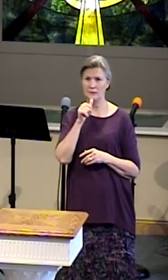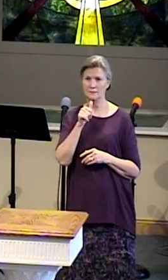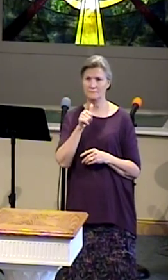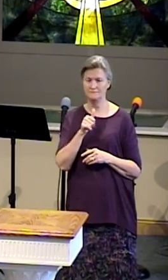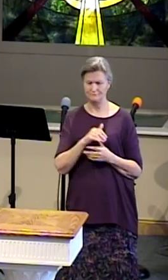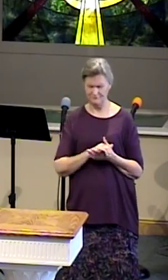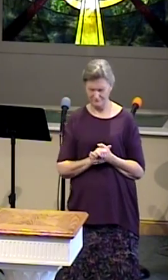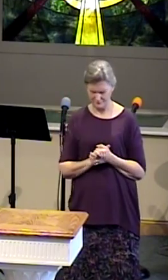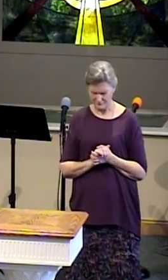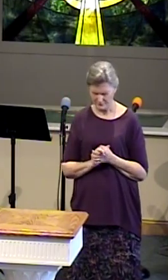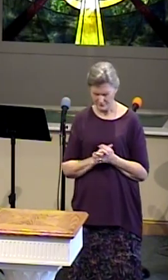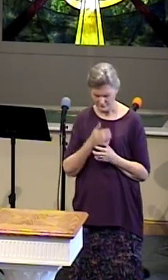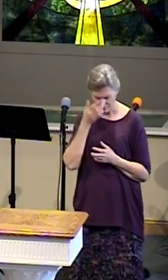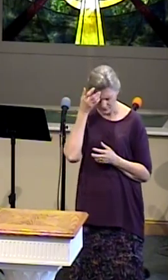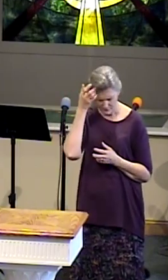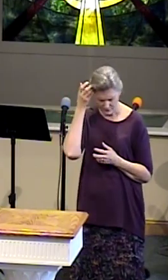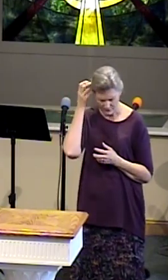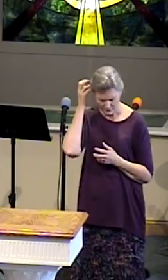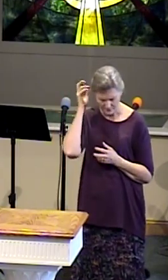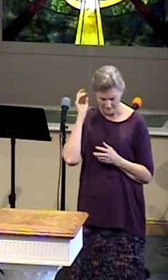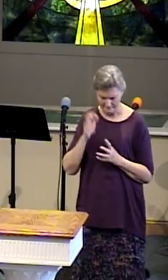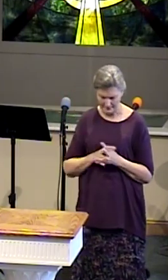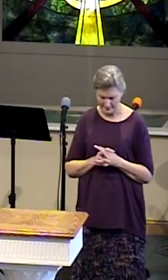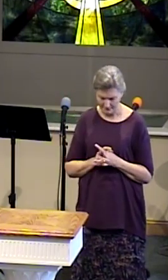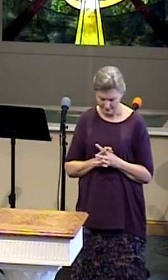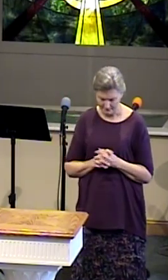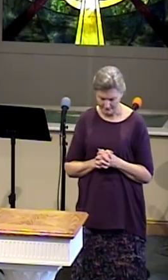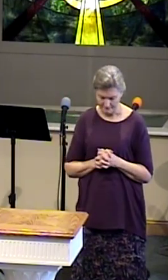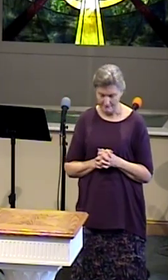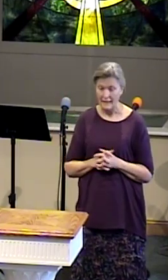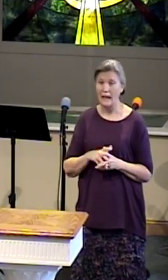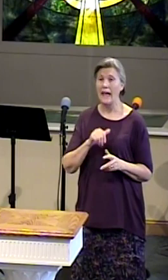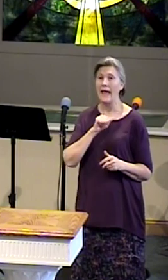Lord, I have heard by many how much evil this person has done.